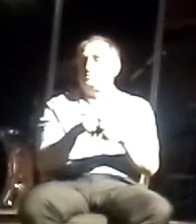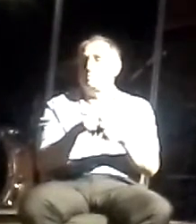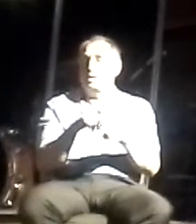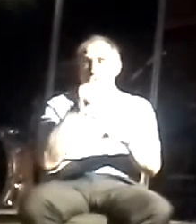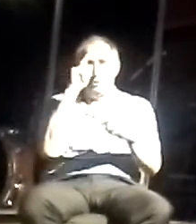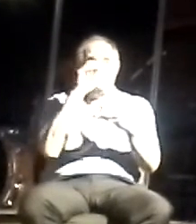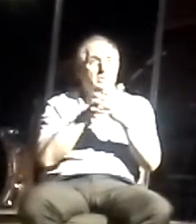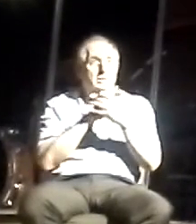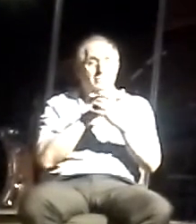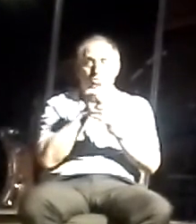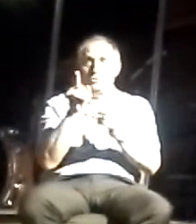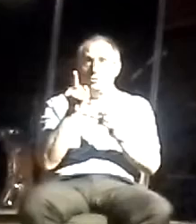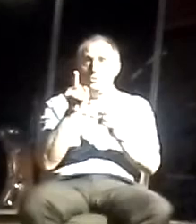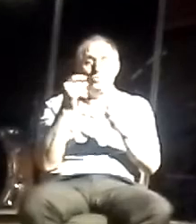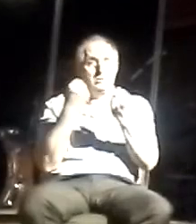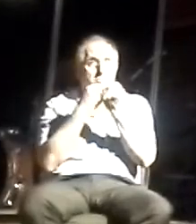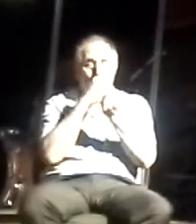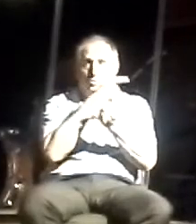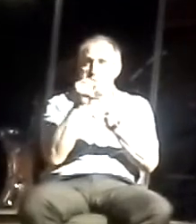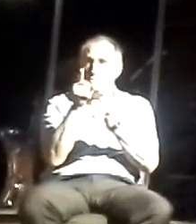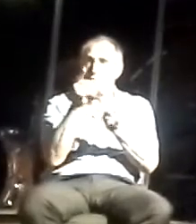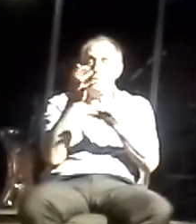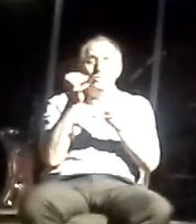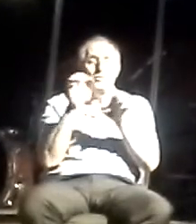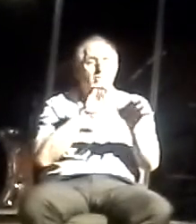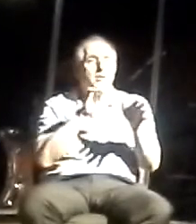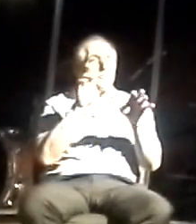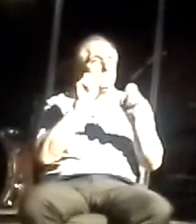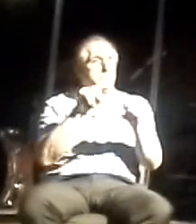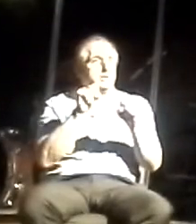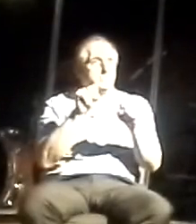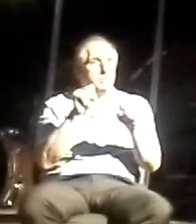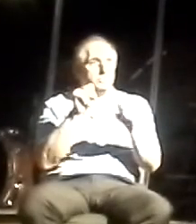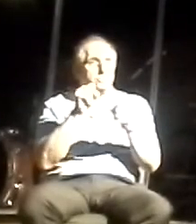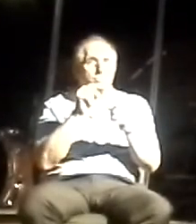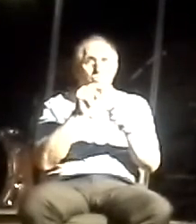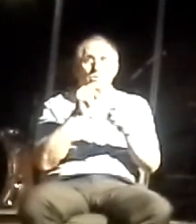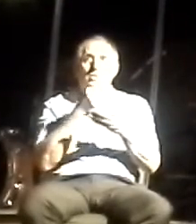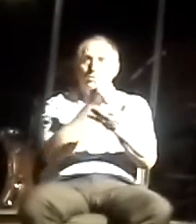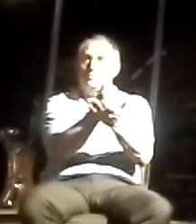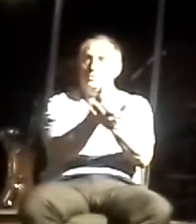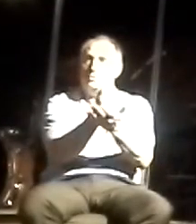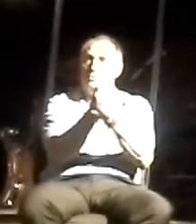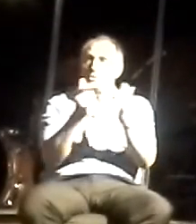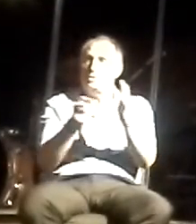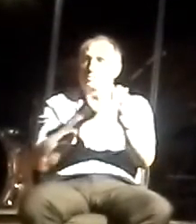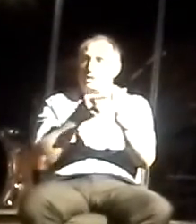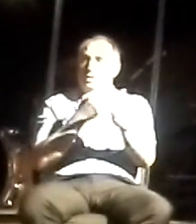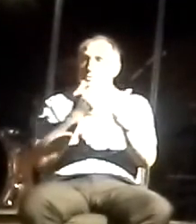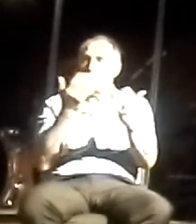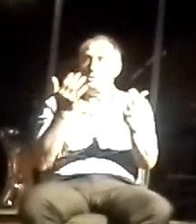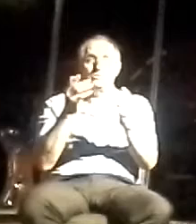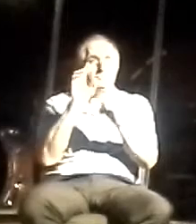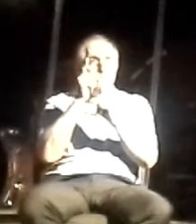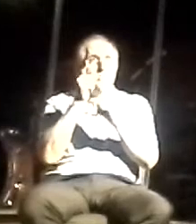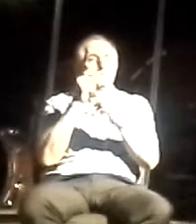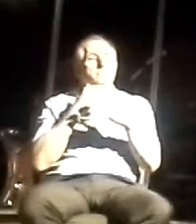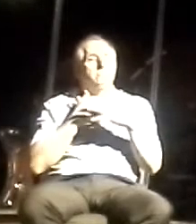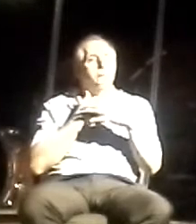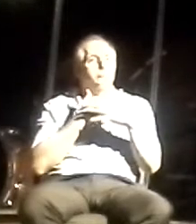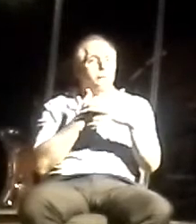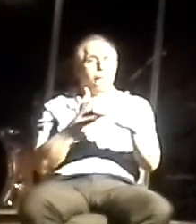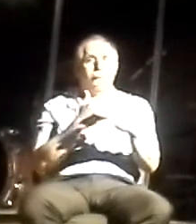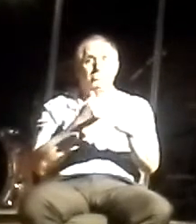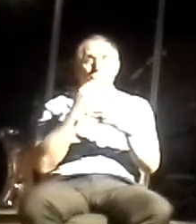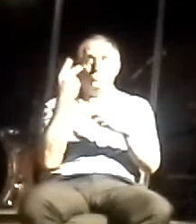we believe in you, and we are for you, and we want to do everything we can to resource you, and sometimes that is just a moment to breathe.